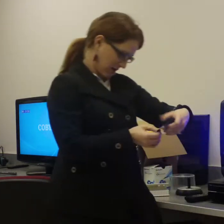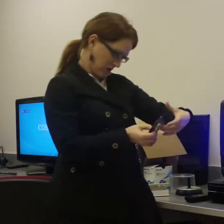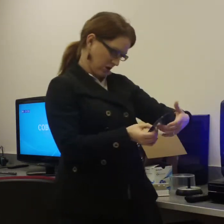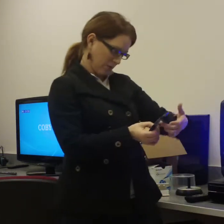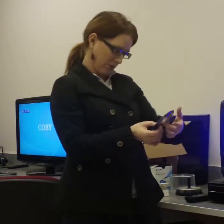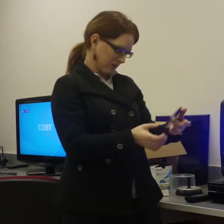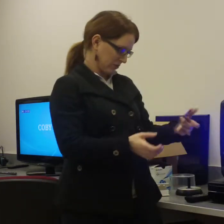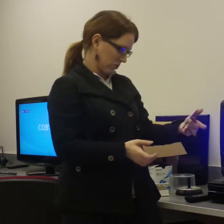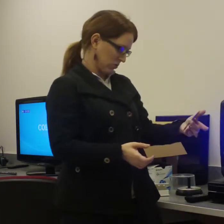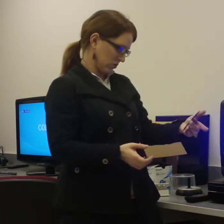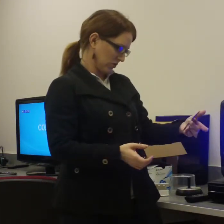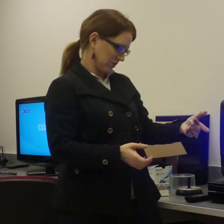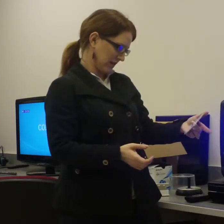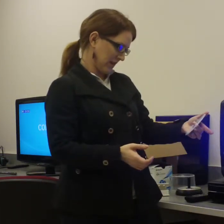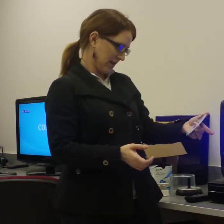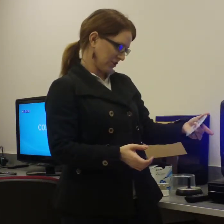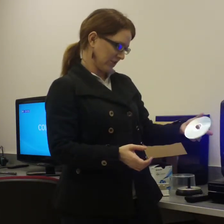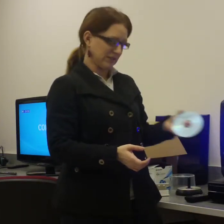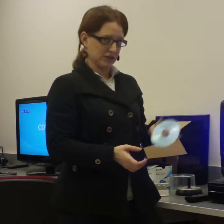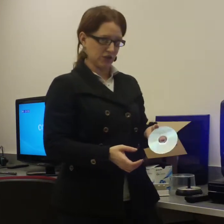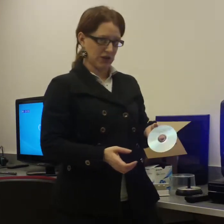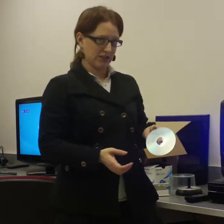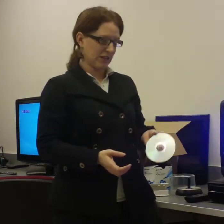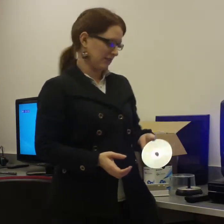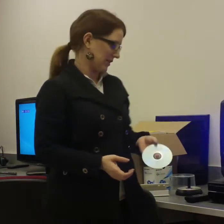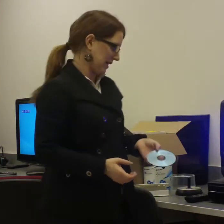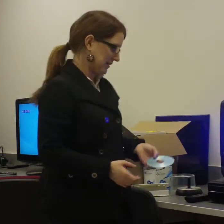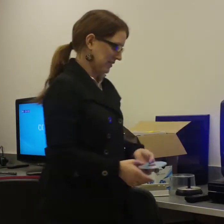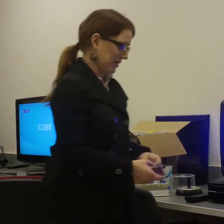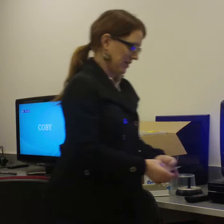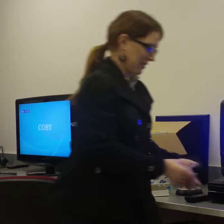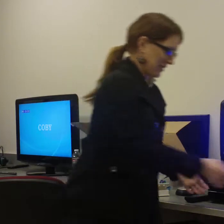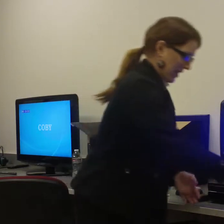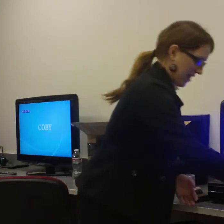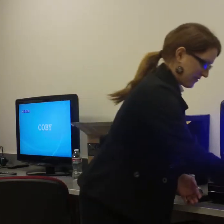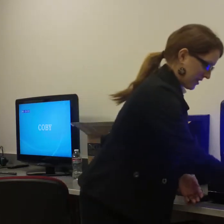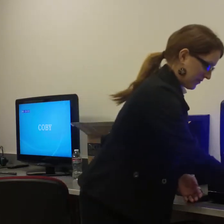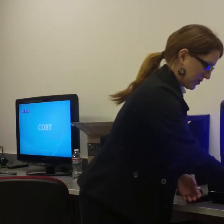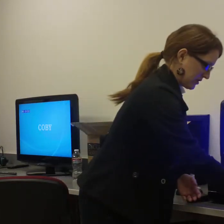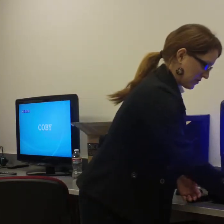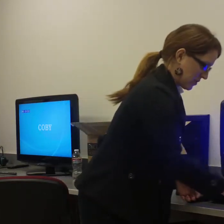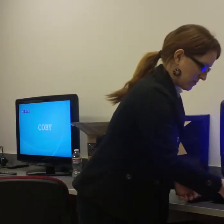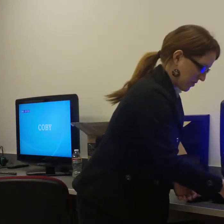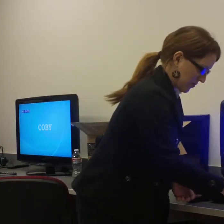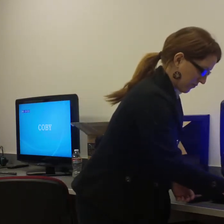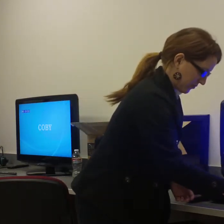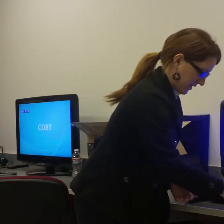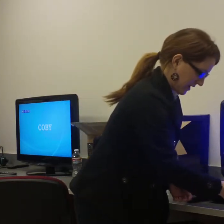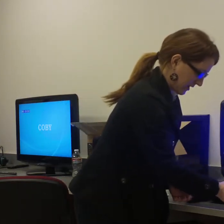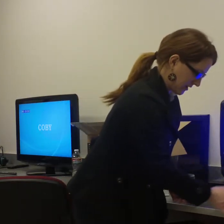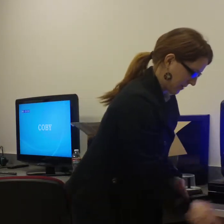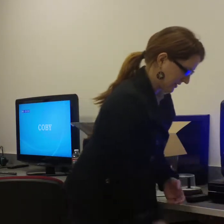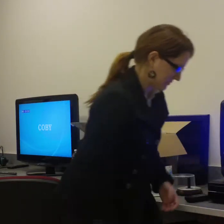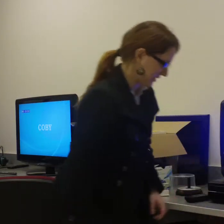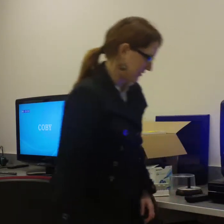here, Public Schools in Action 6th grade science class. I haven't ever done this one, but hopefully it can make some sense of it.